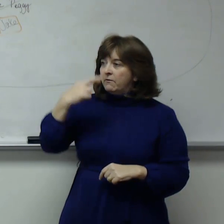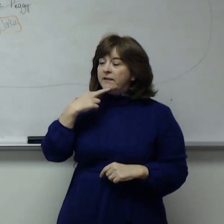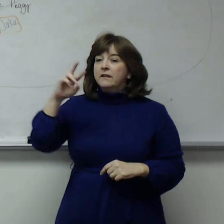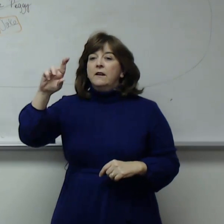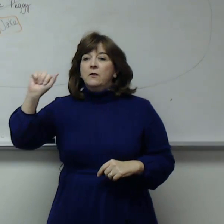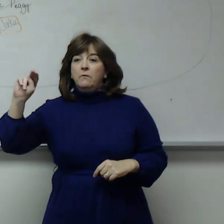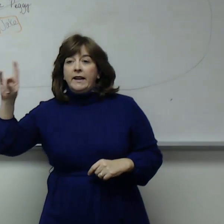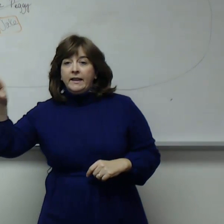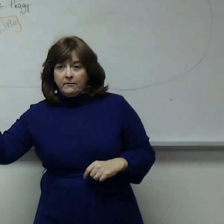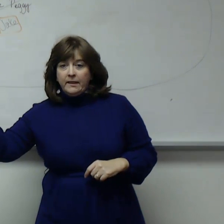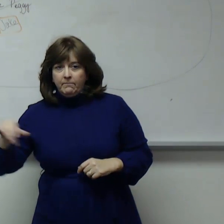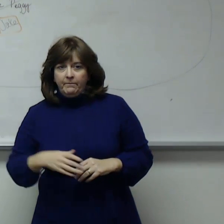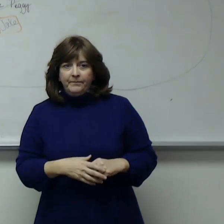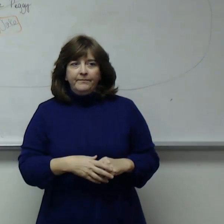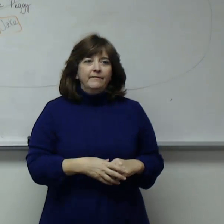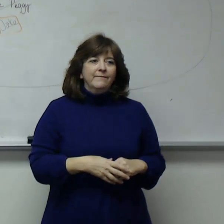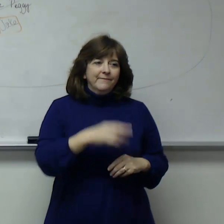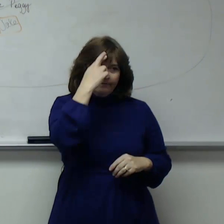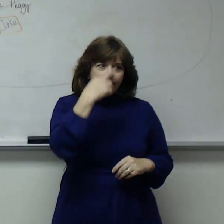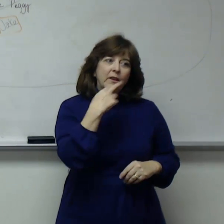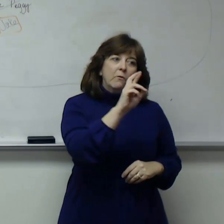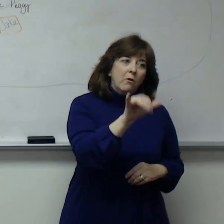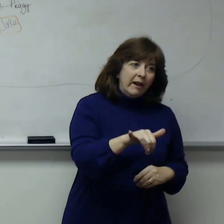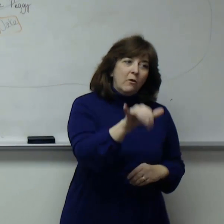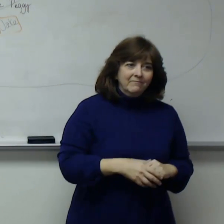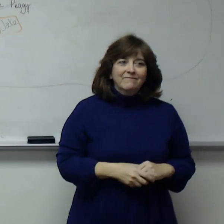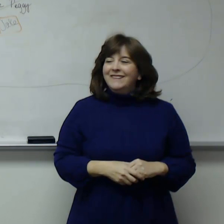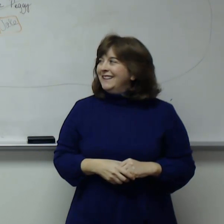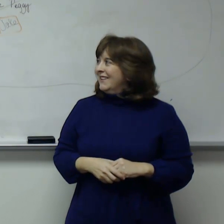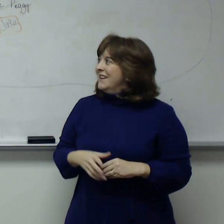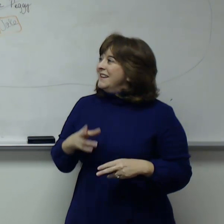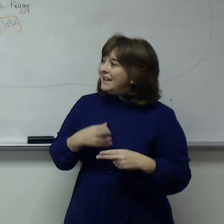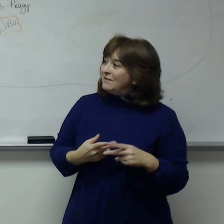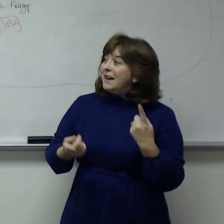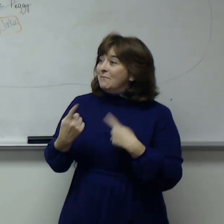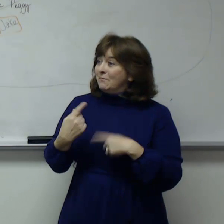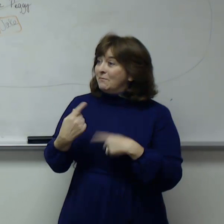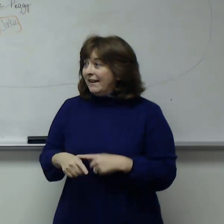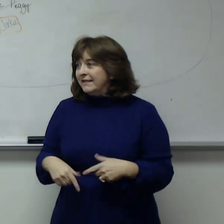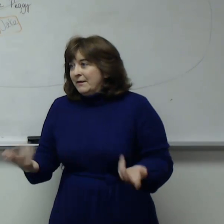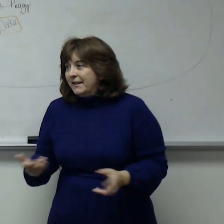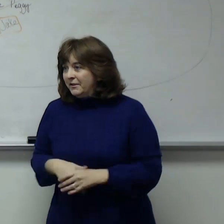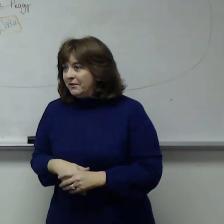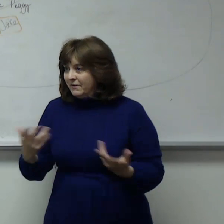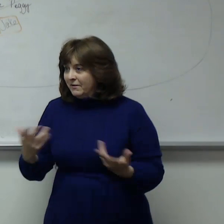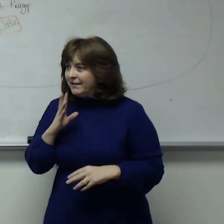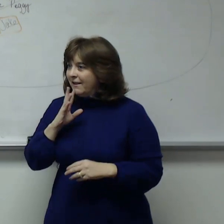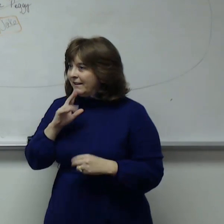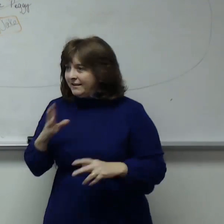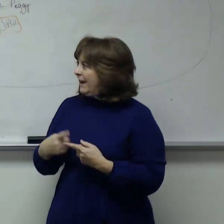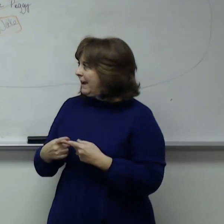always Randy, Roy, name sign plus, let me tell you who I'm really talking